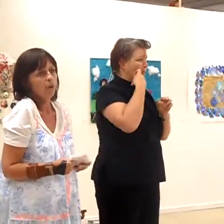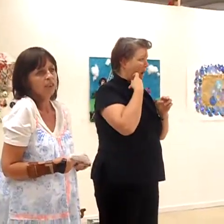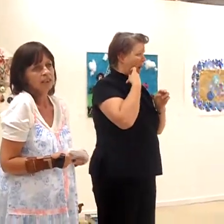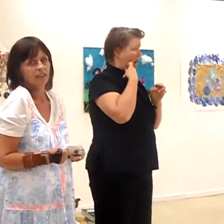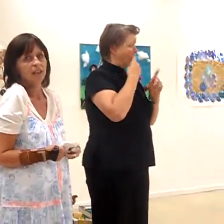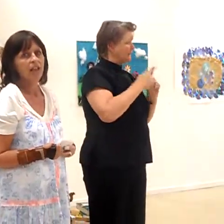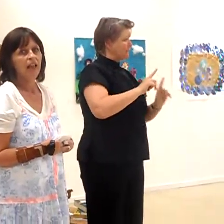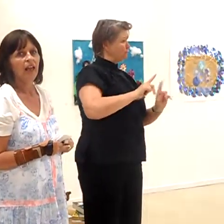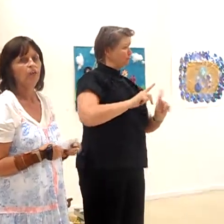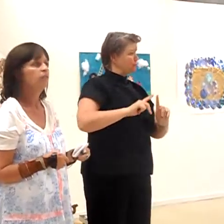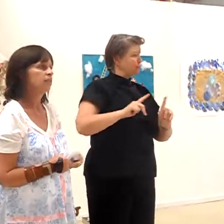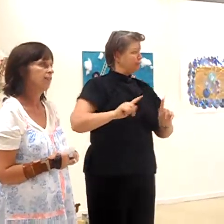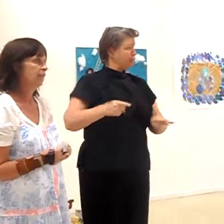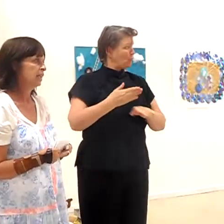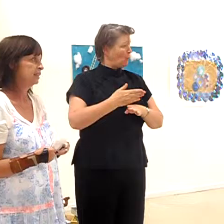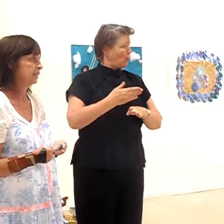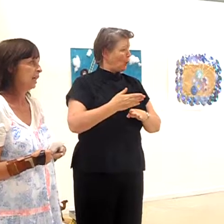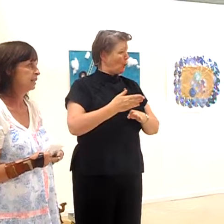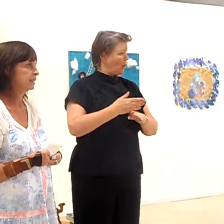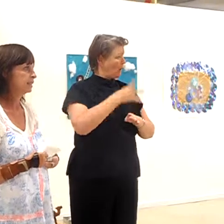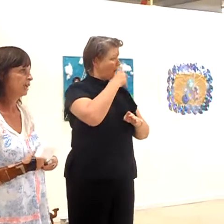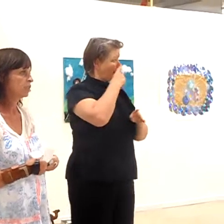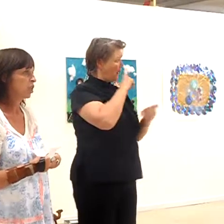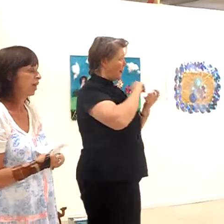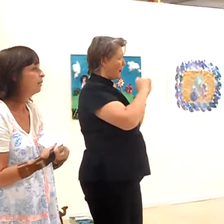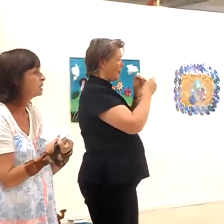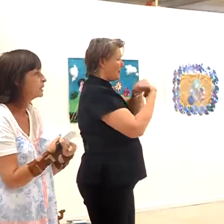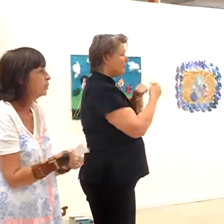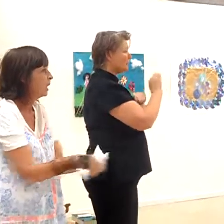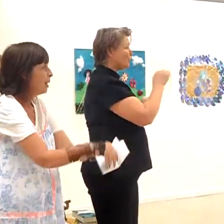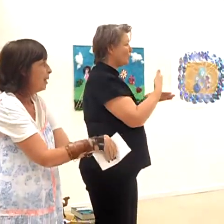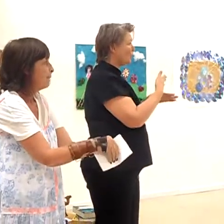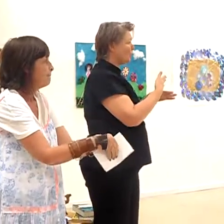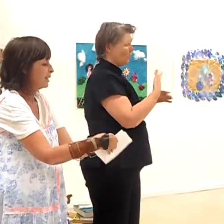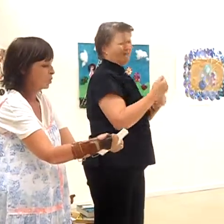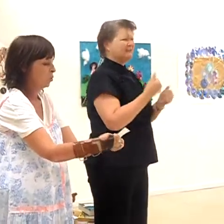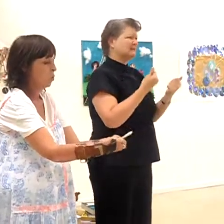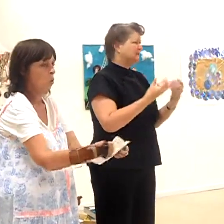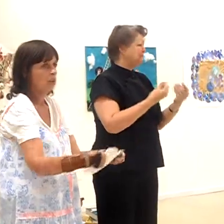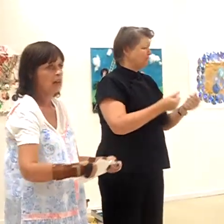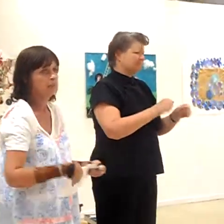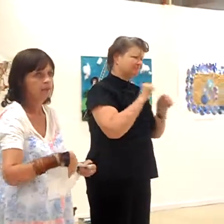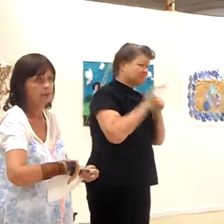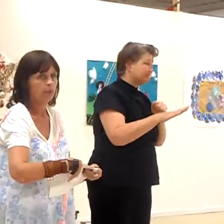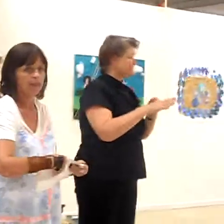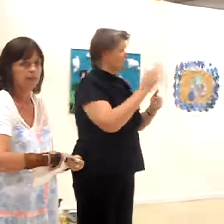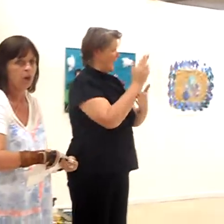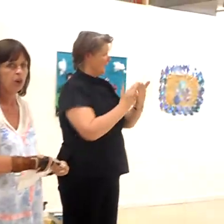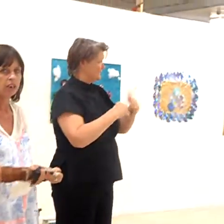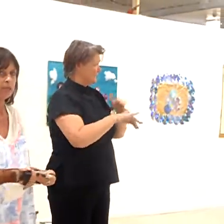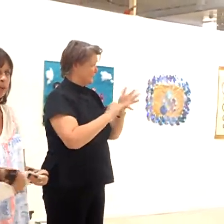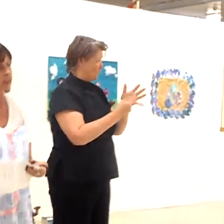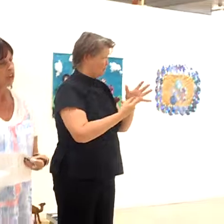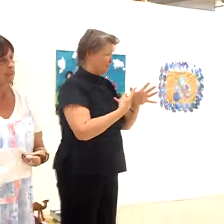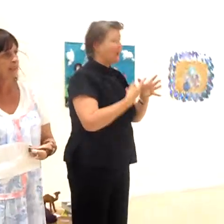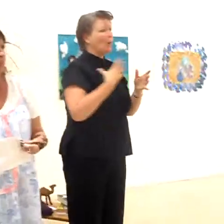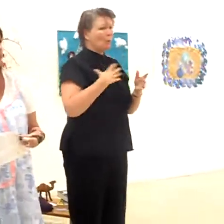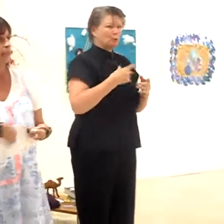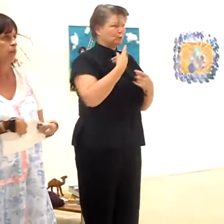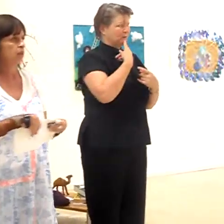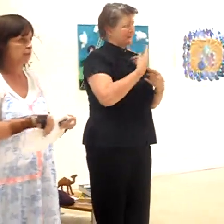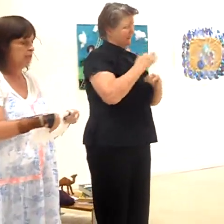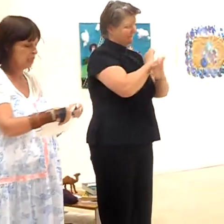form and putting it in a frame on a wall, that art is much more than that. And whether that's the style you work in, how looking at other